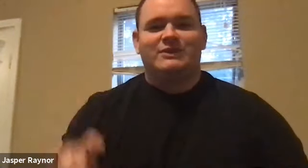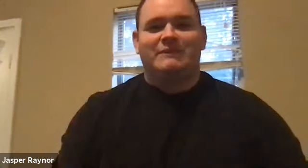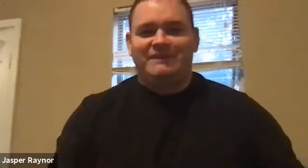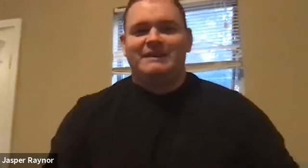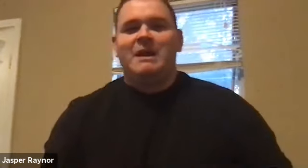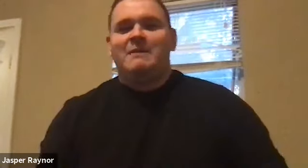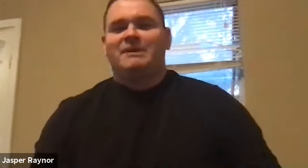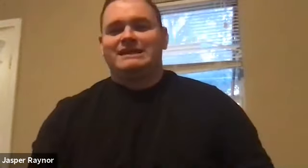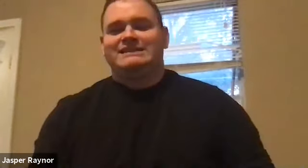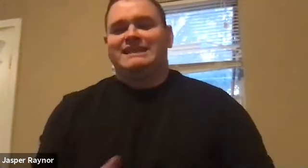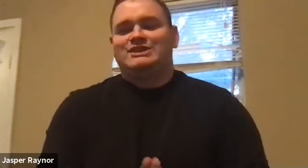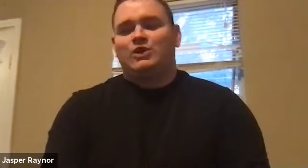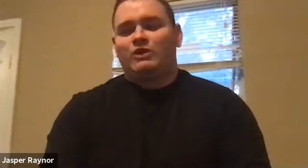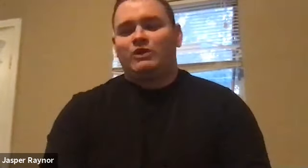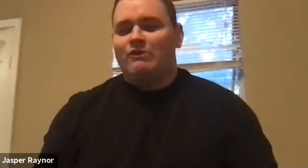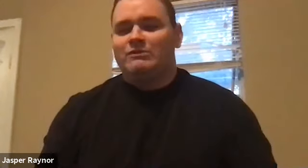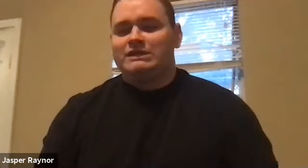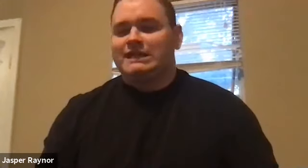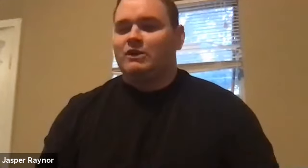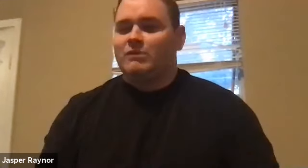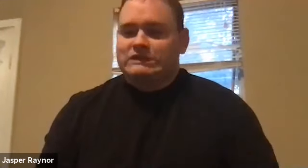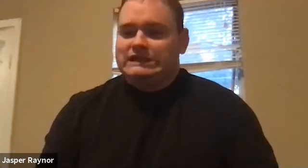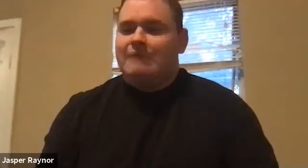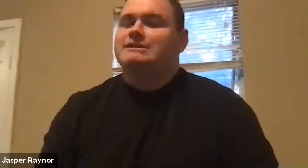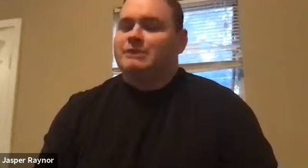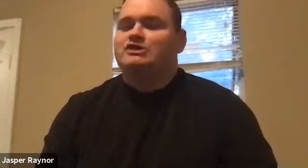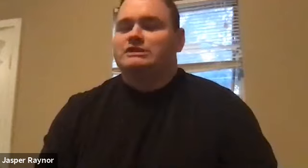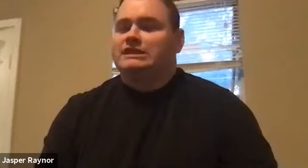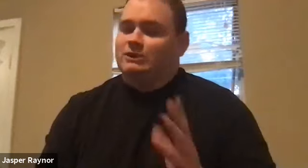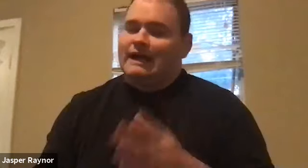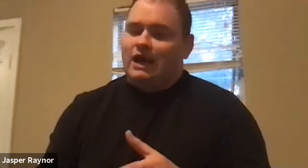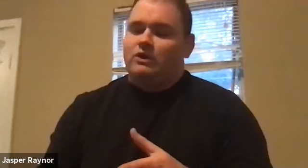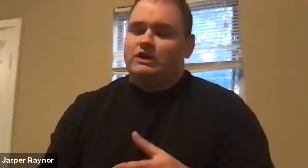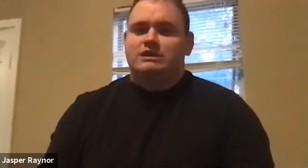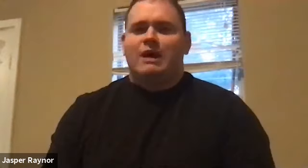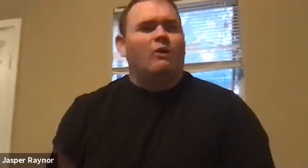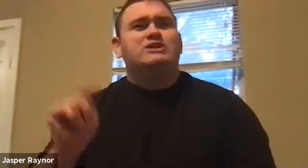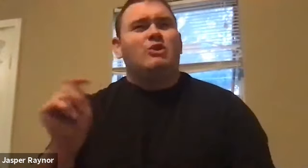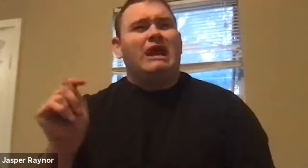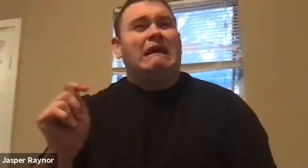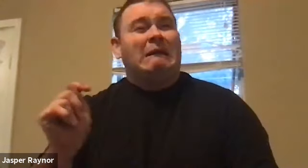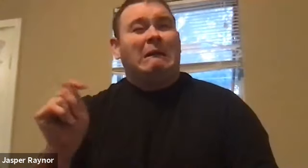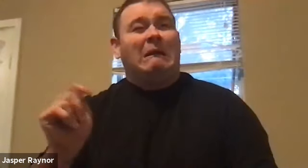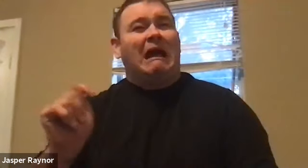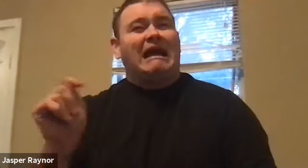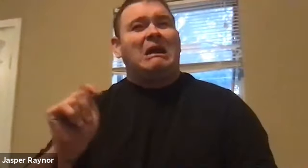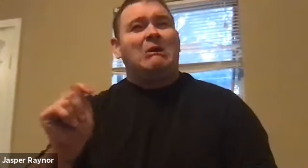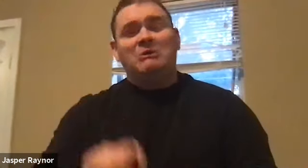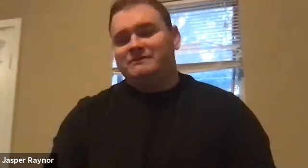toilet. Because they shorten that one because they know most of the time it's an emergency and you gotta go. I'm like, where's the toilet? I gotta go.